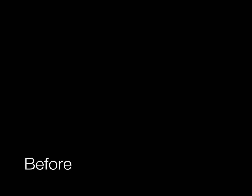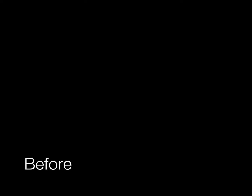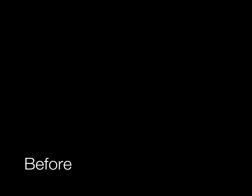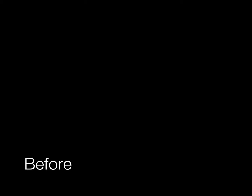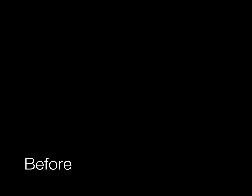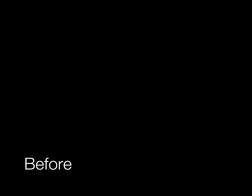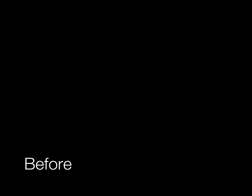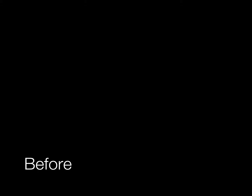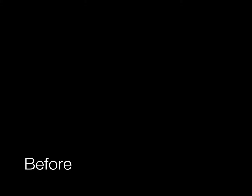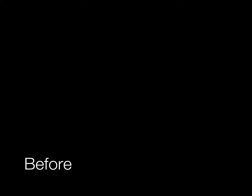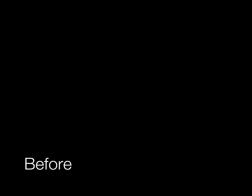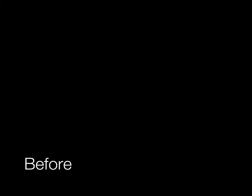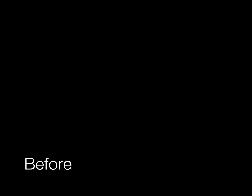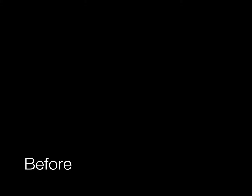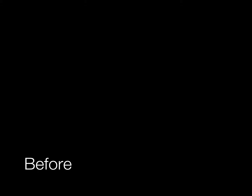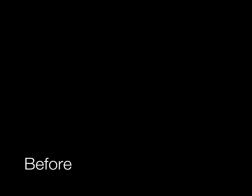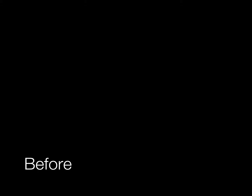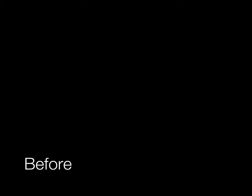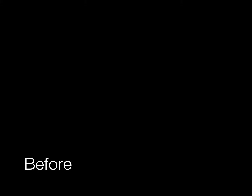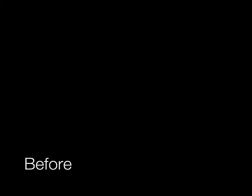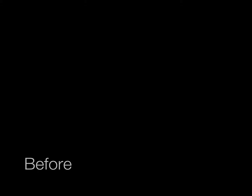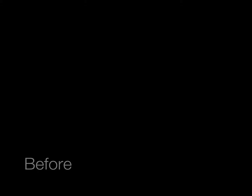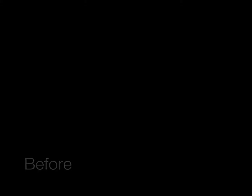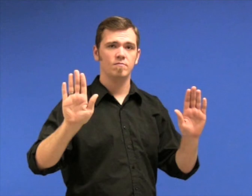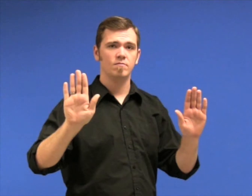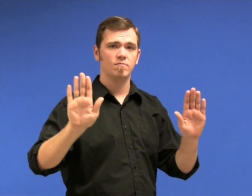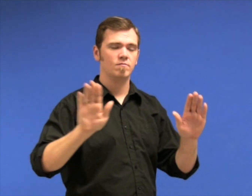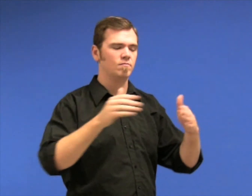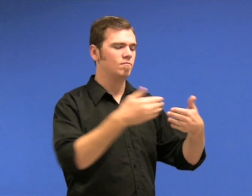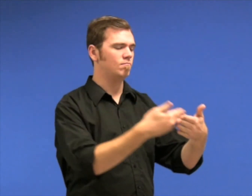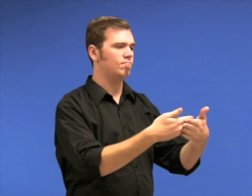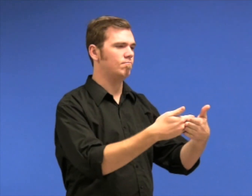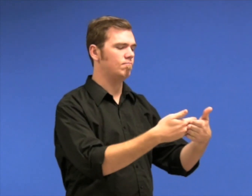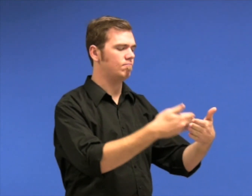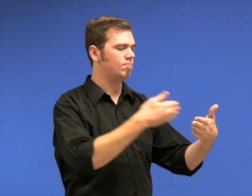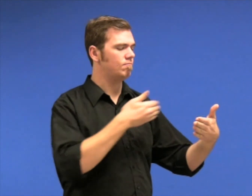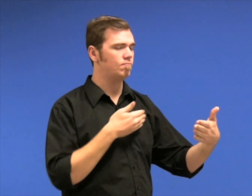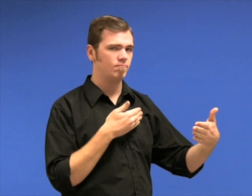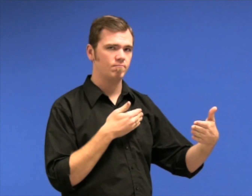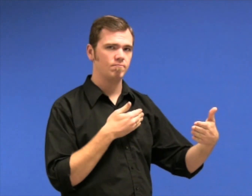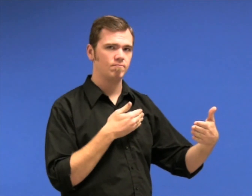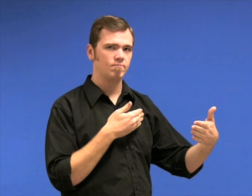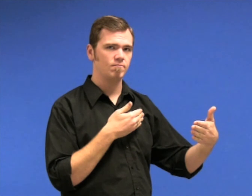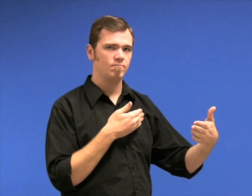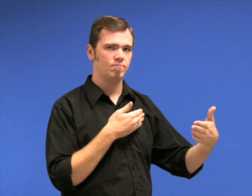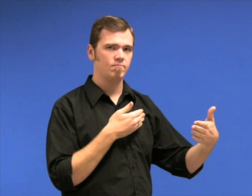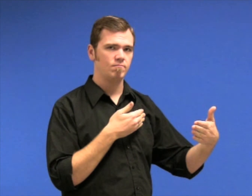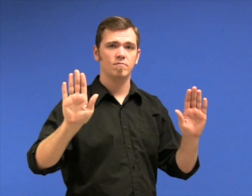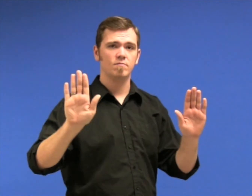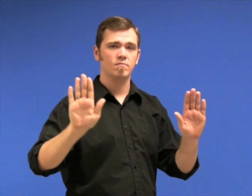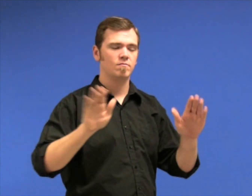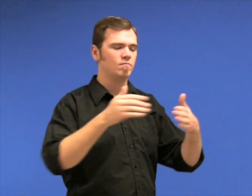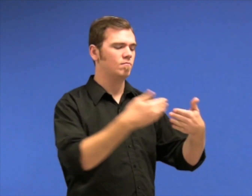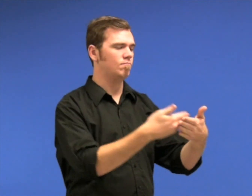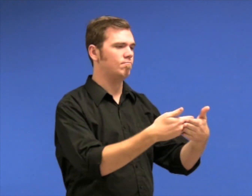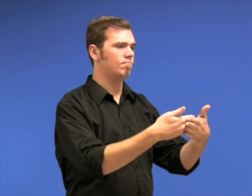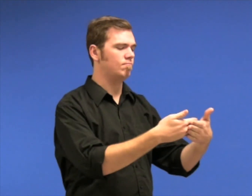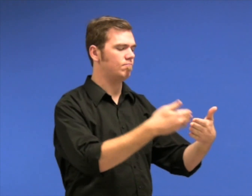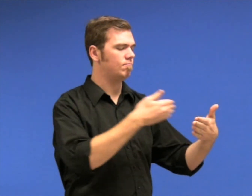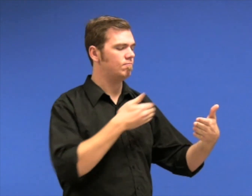All right, now the sign for before. Before is before. So if you notice, all the signs for the past,